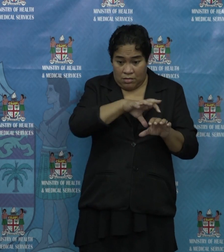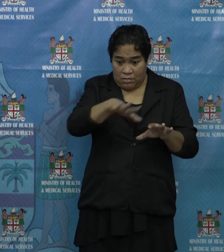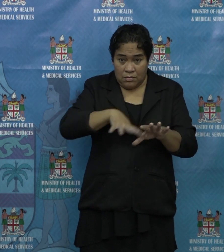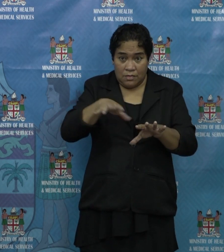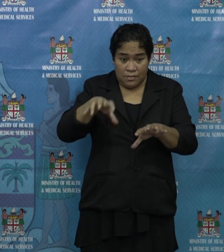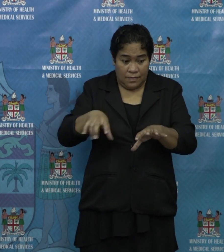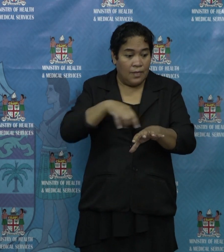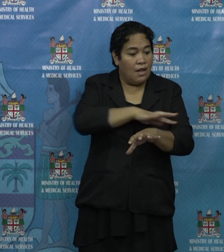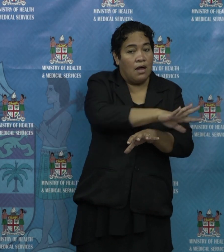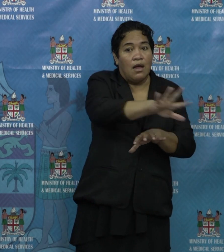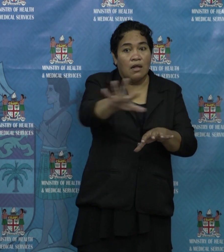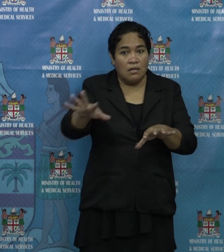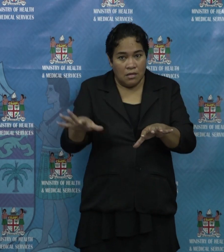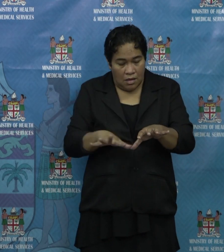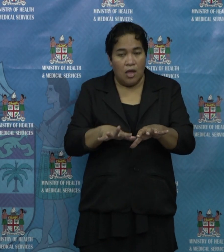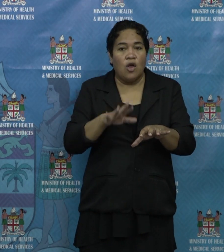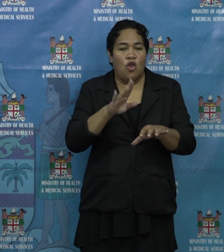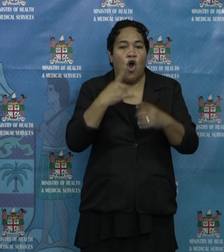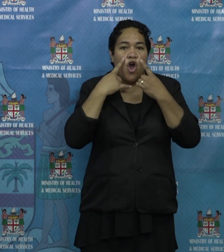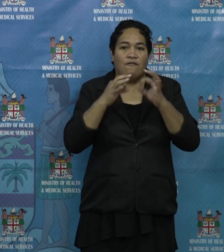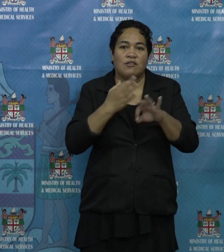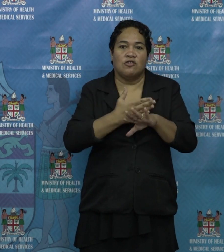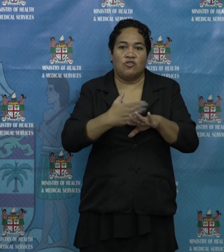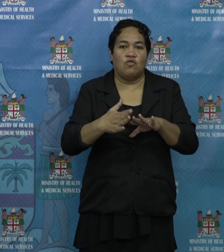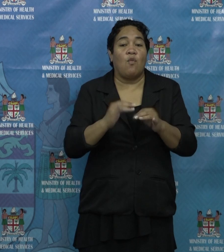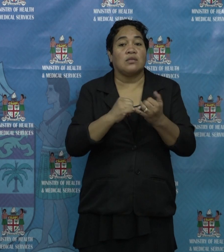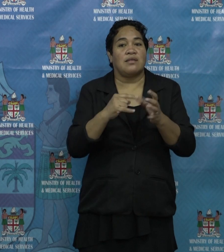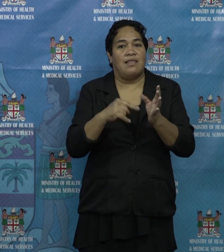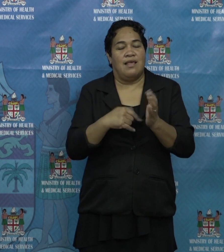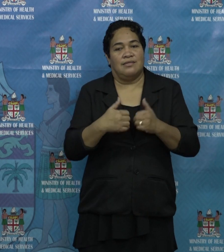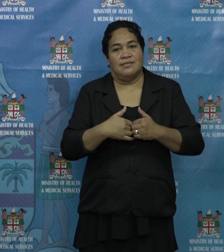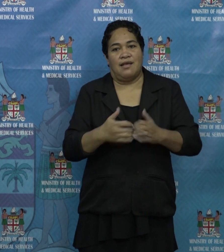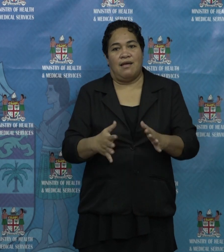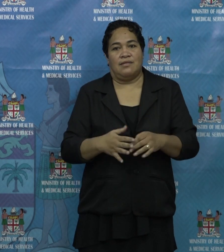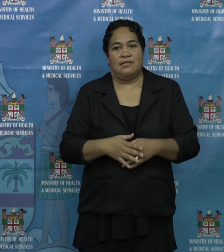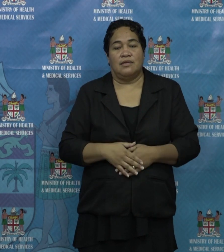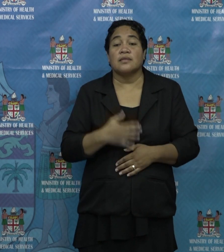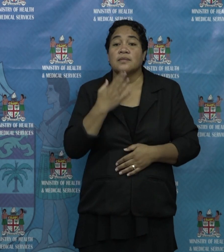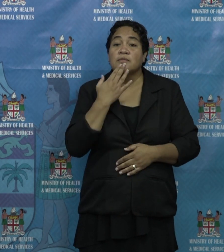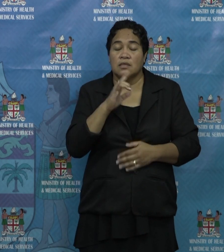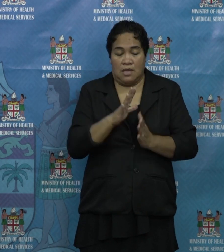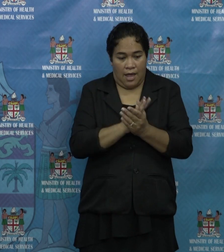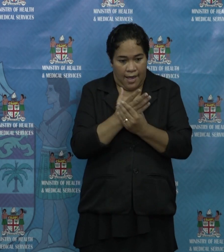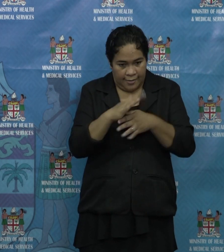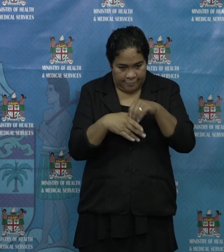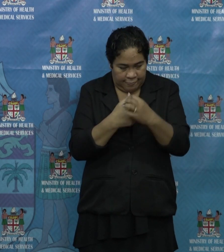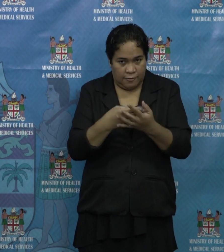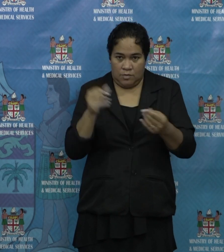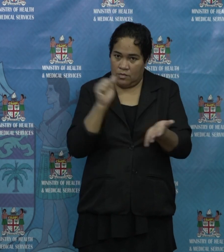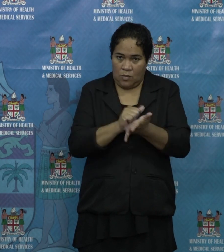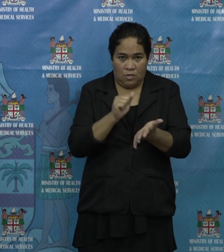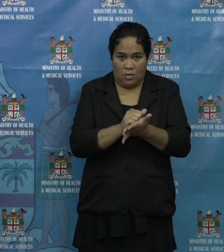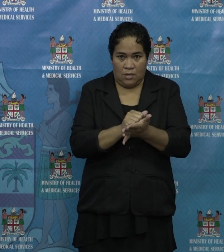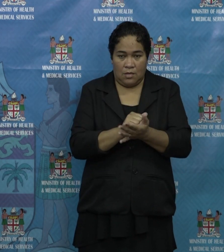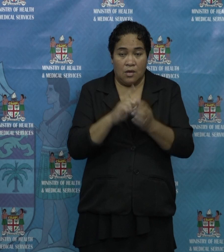effect from Saturday. Our regular advice applies as always. Wash your hands often and well,